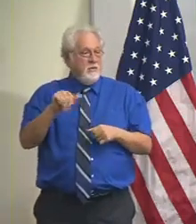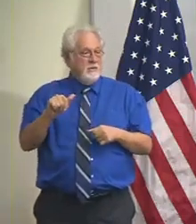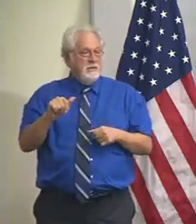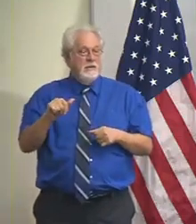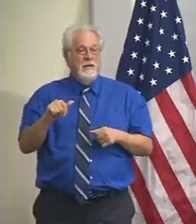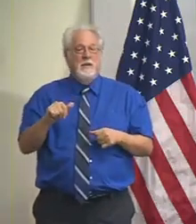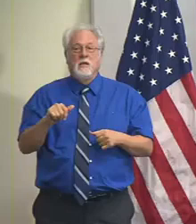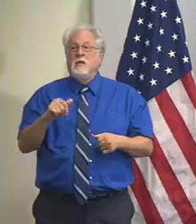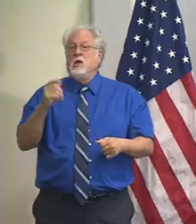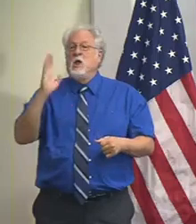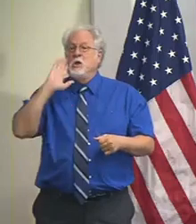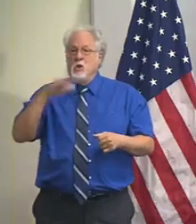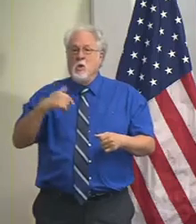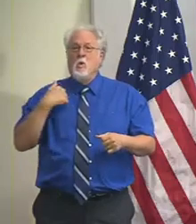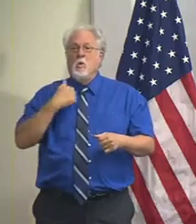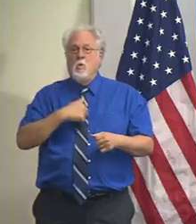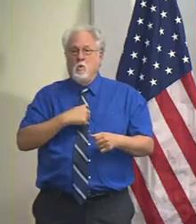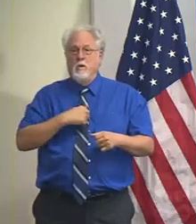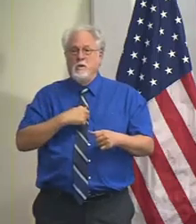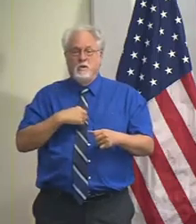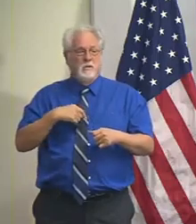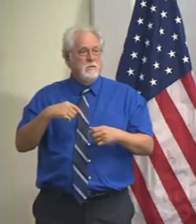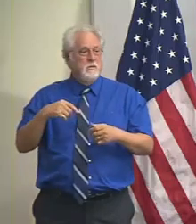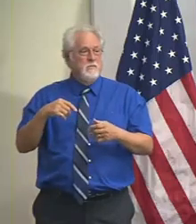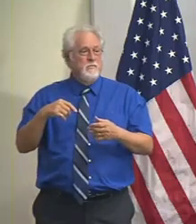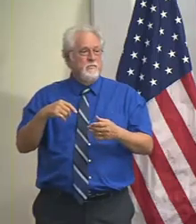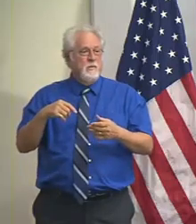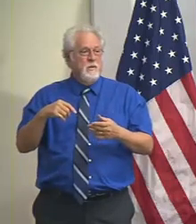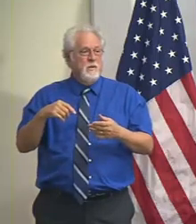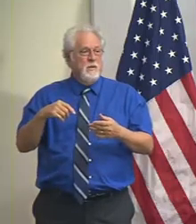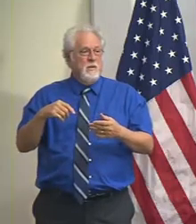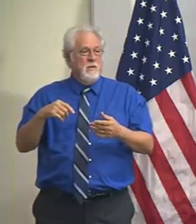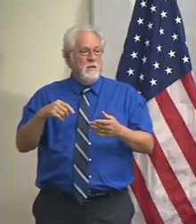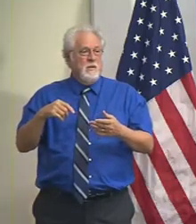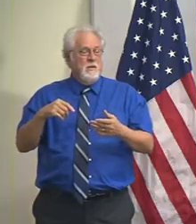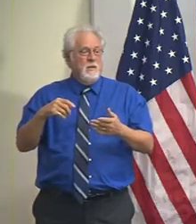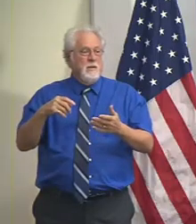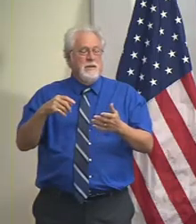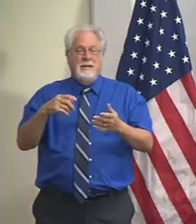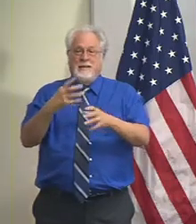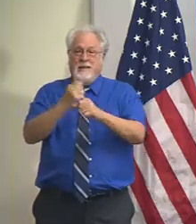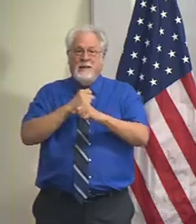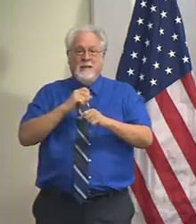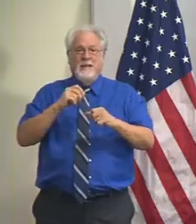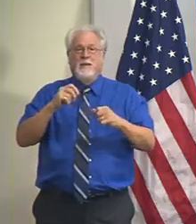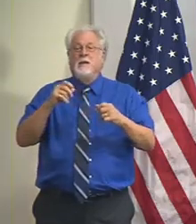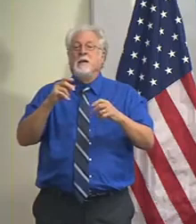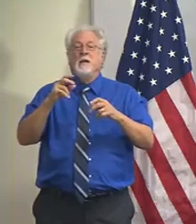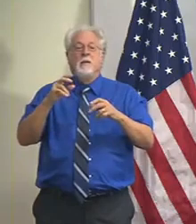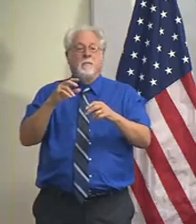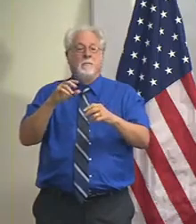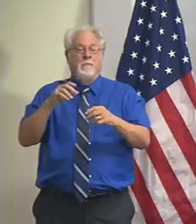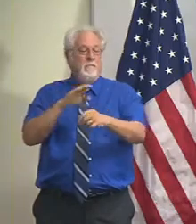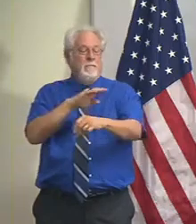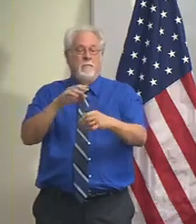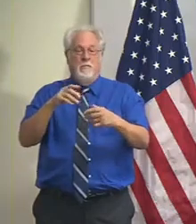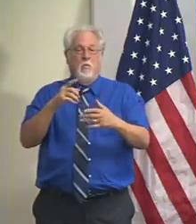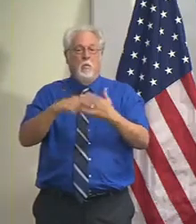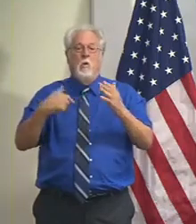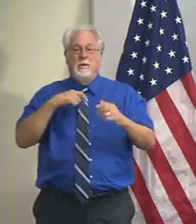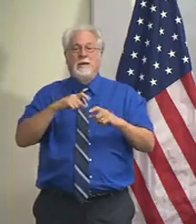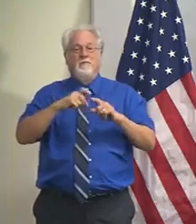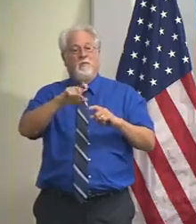Louisiana. We know that we are sourcing the towers that we need from other states. I know that I